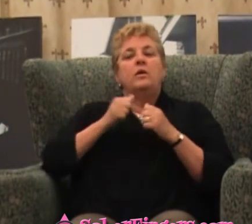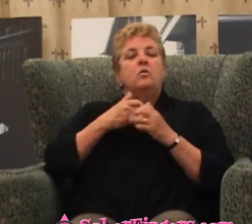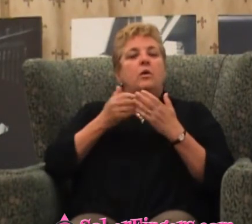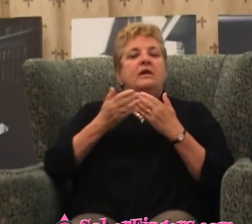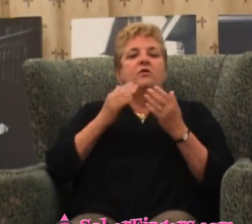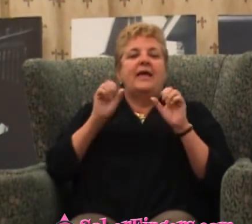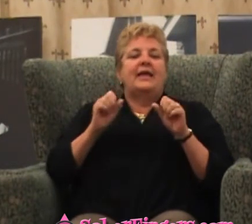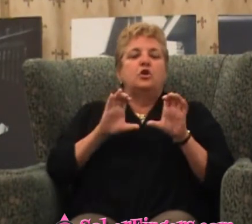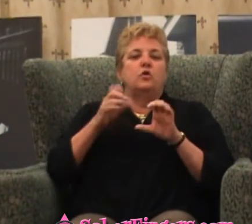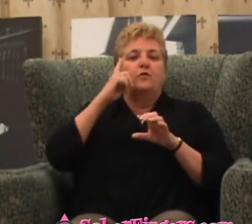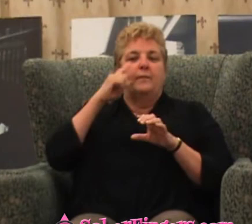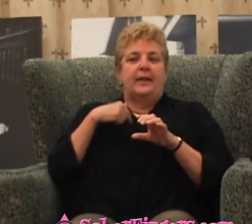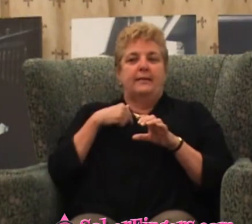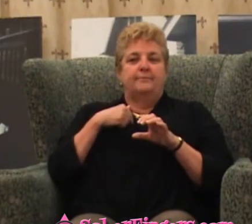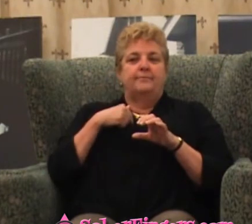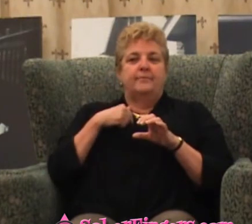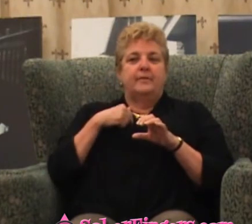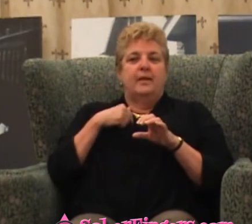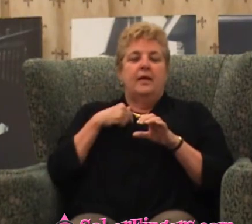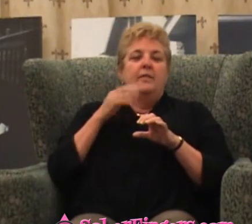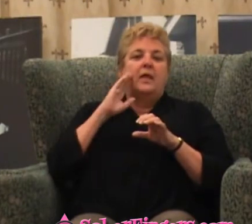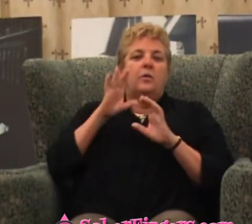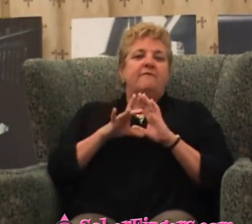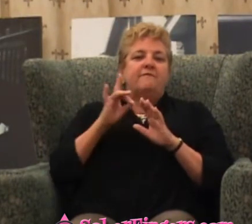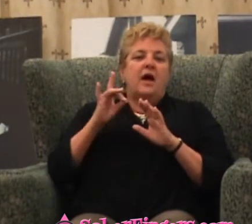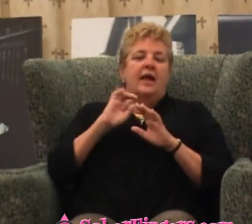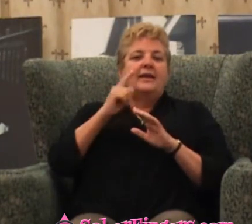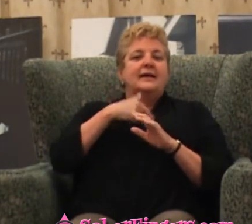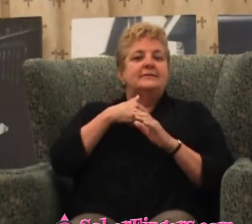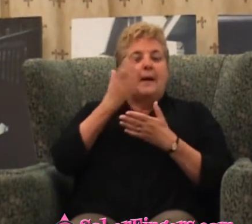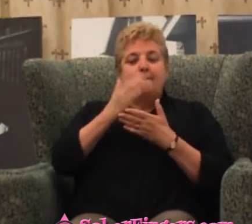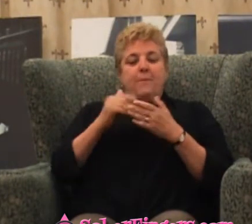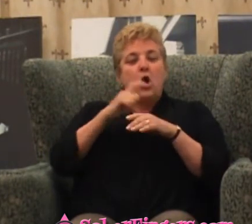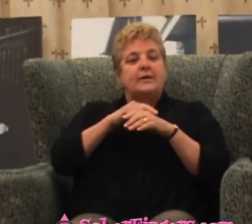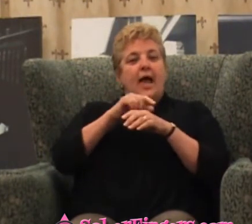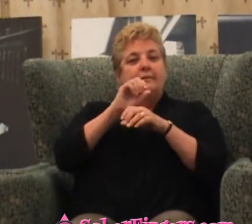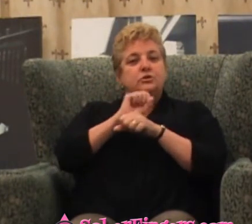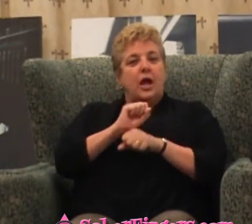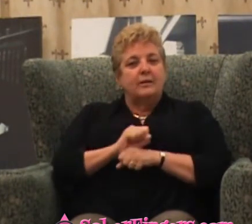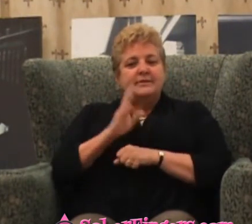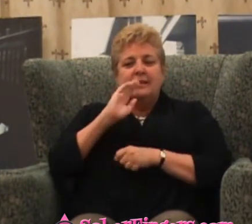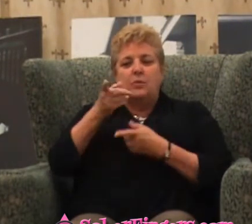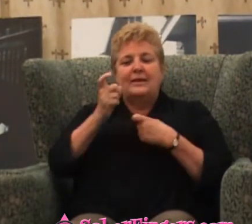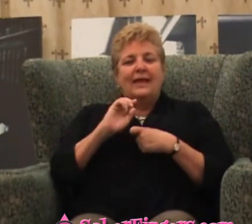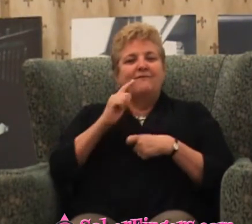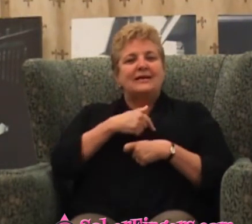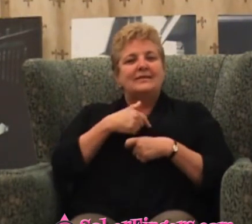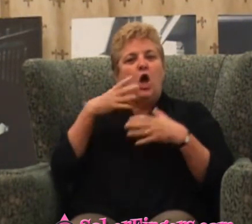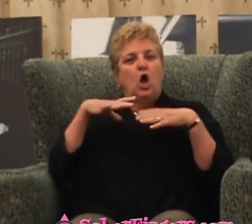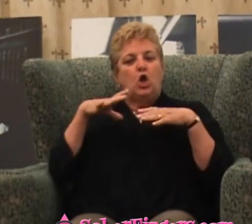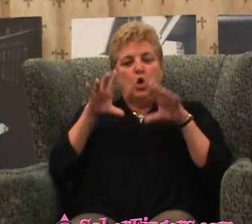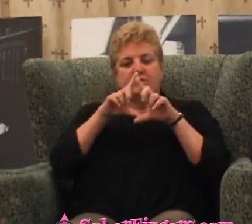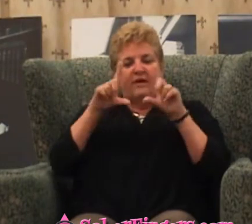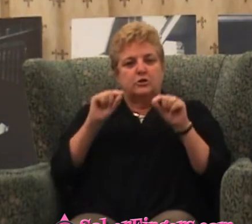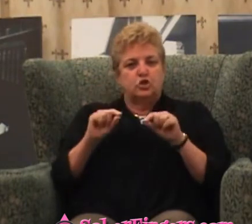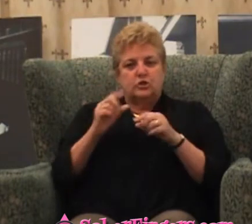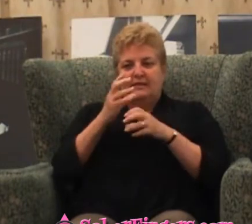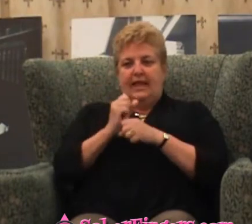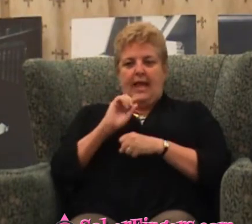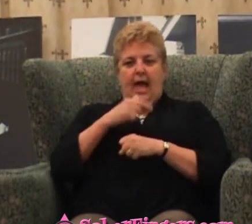They would find guys part-time jobs and get you a clothing voucher, got you your social security card, your driver's license. And I